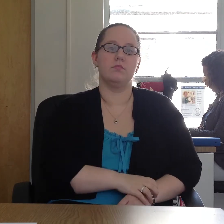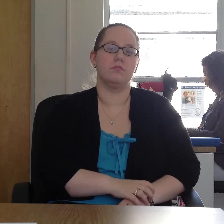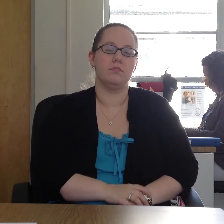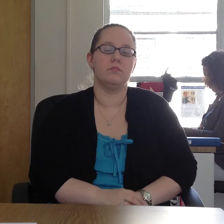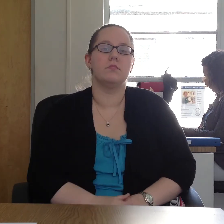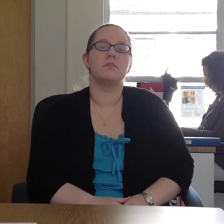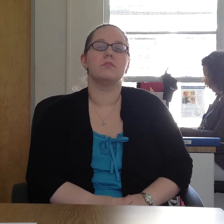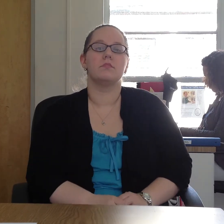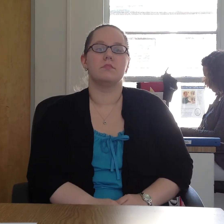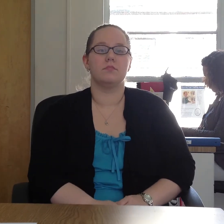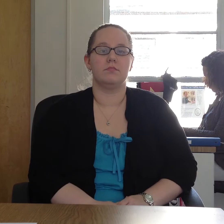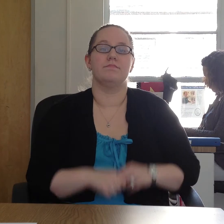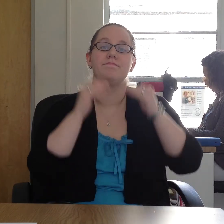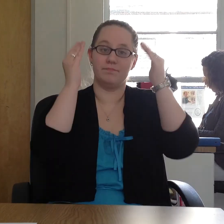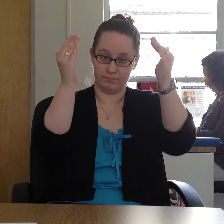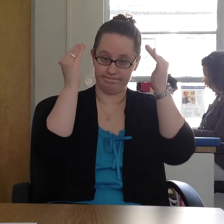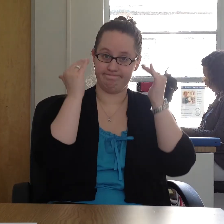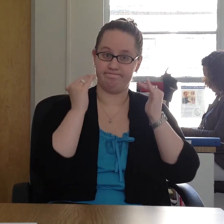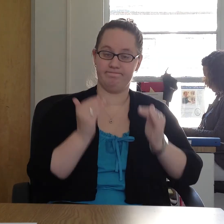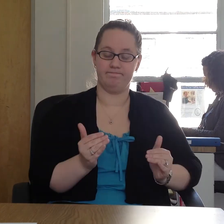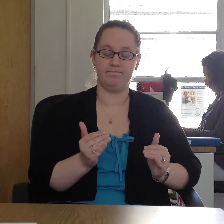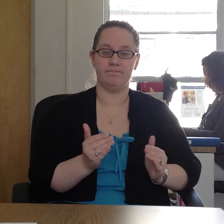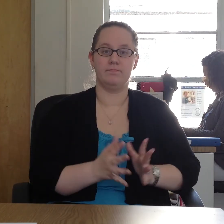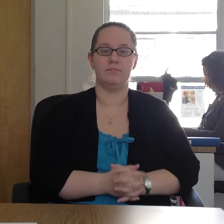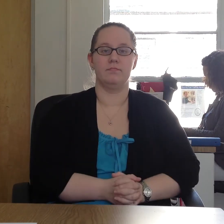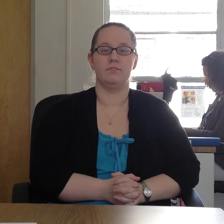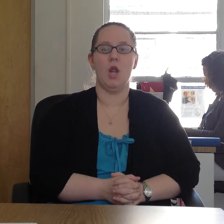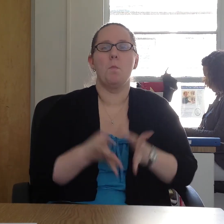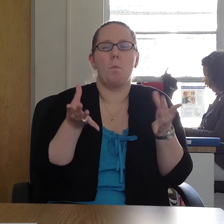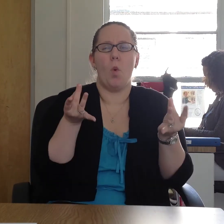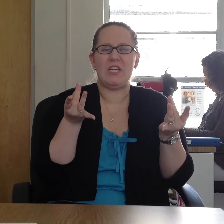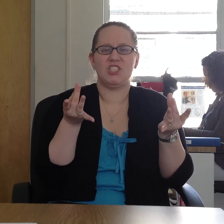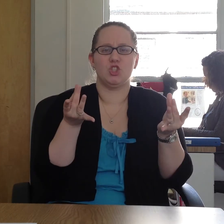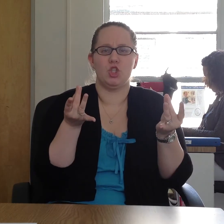Mm-hmm. Next one, moisture.